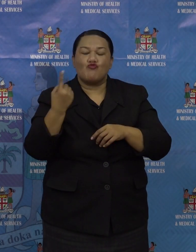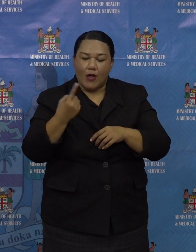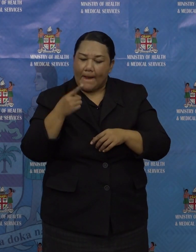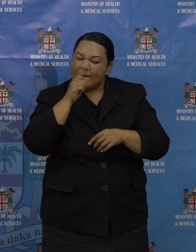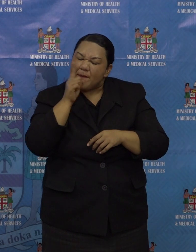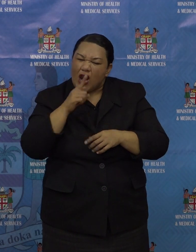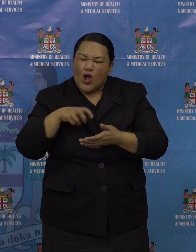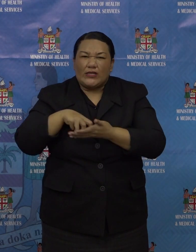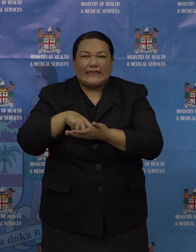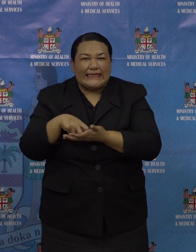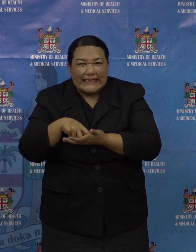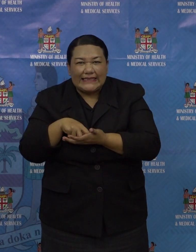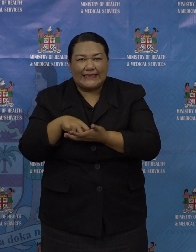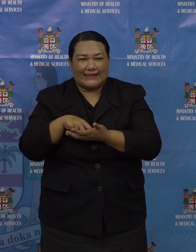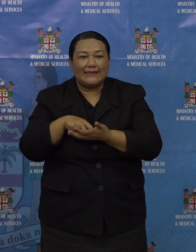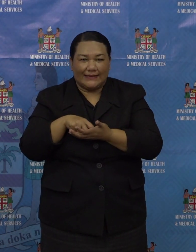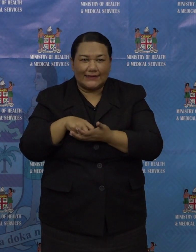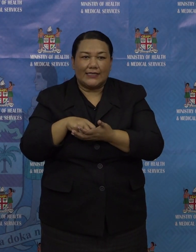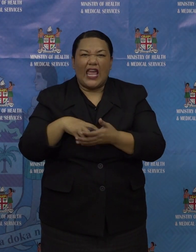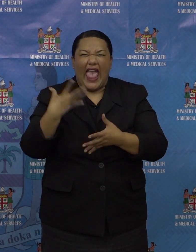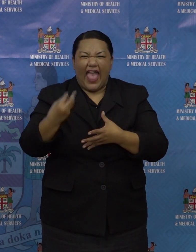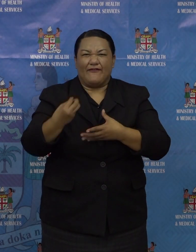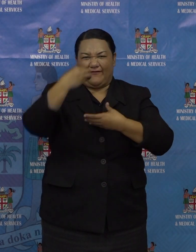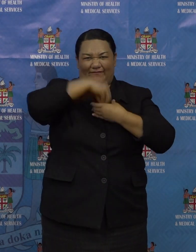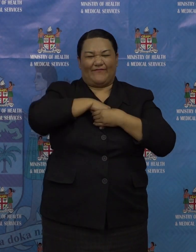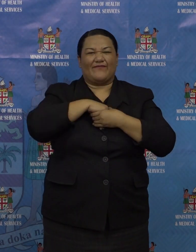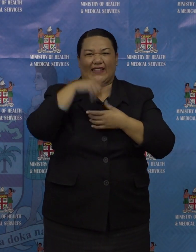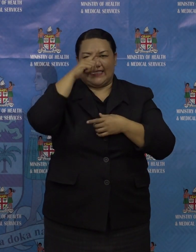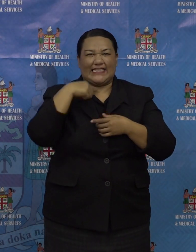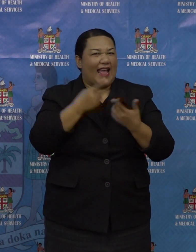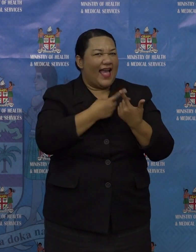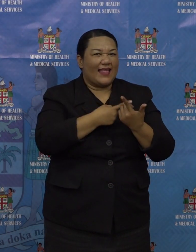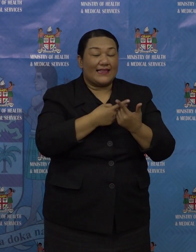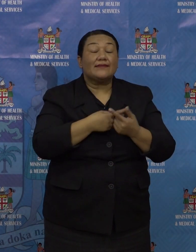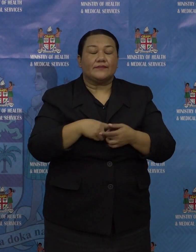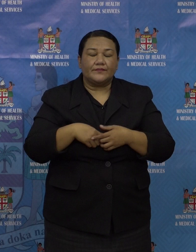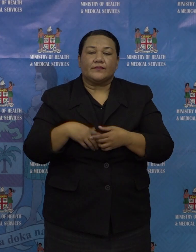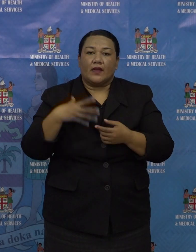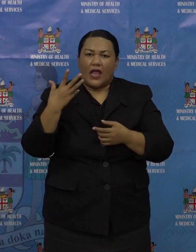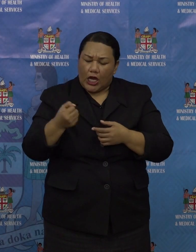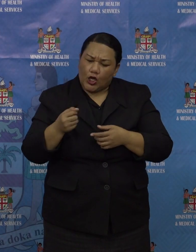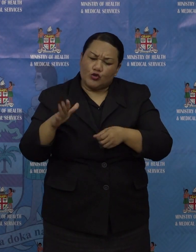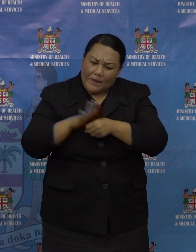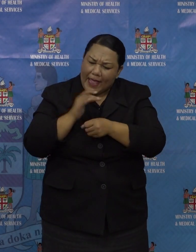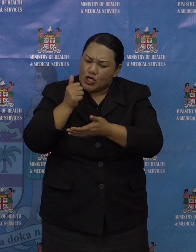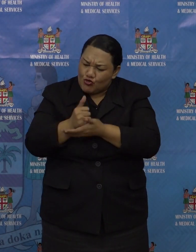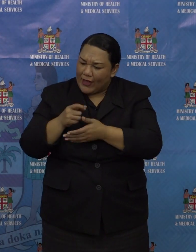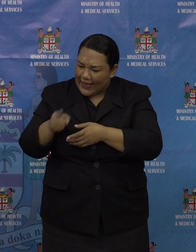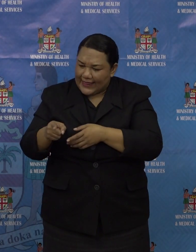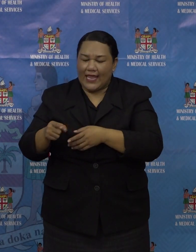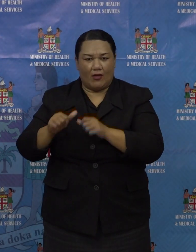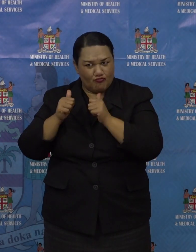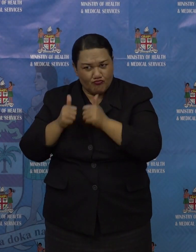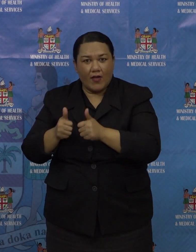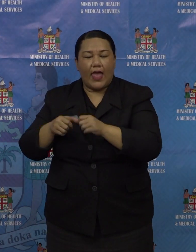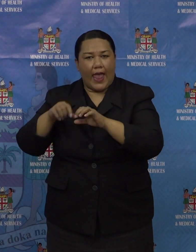disease, so that we can find them quickly and put them into care pathways to prevent more hospitalizations and